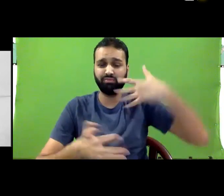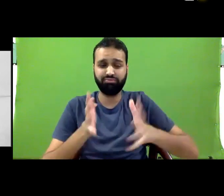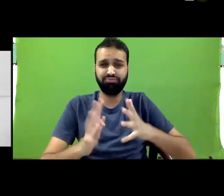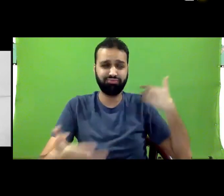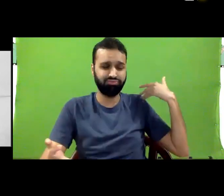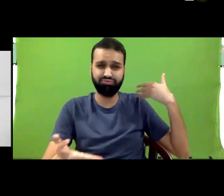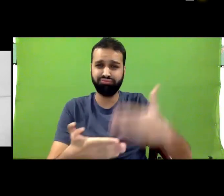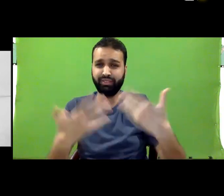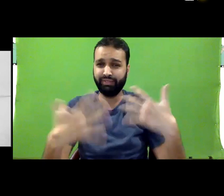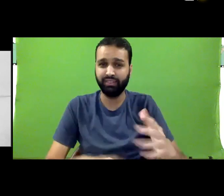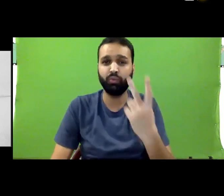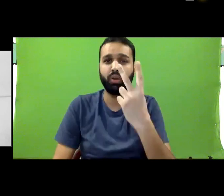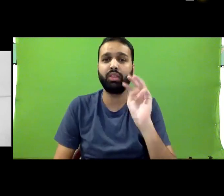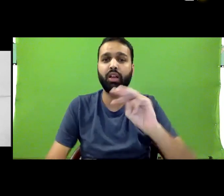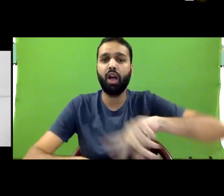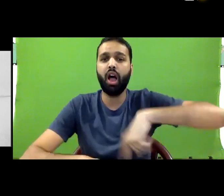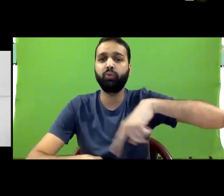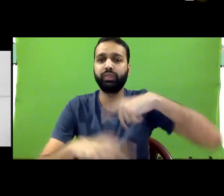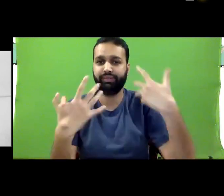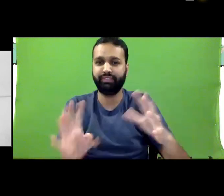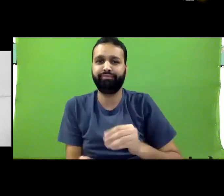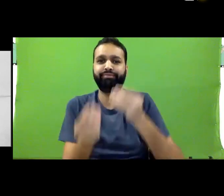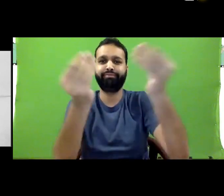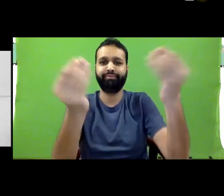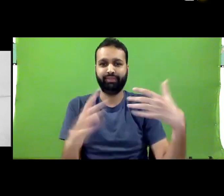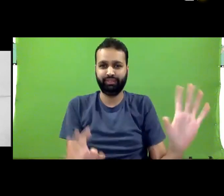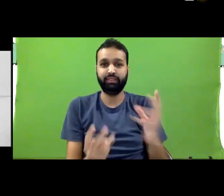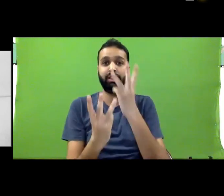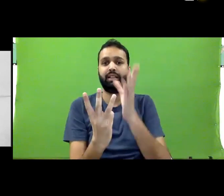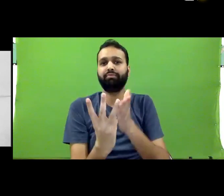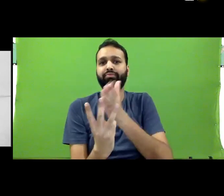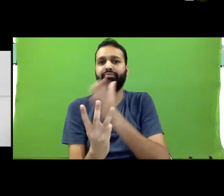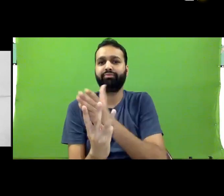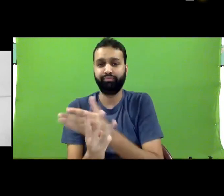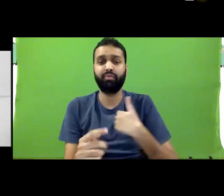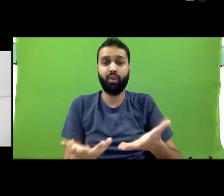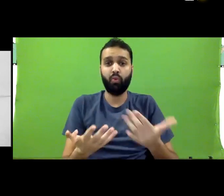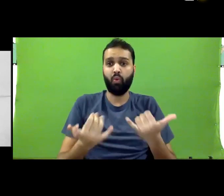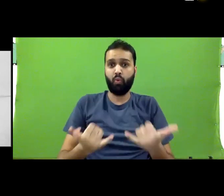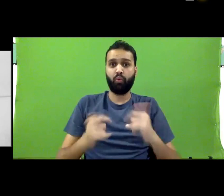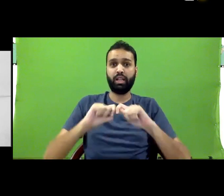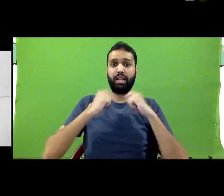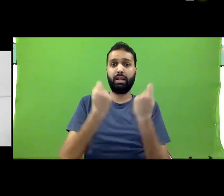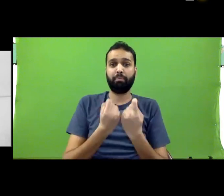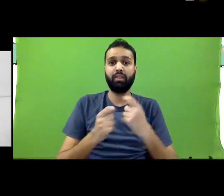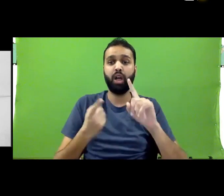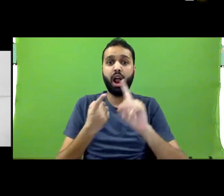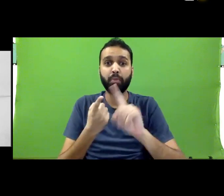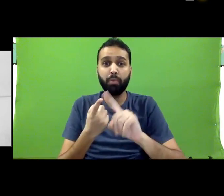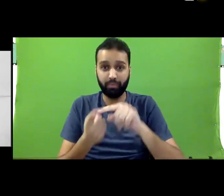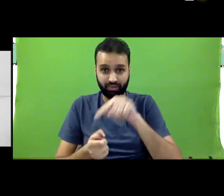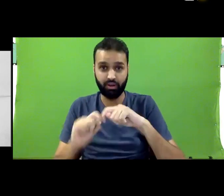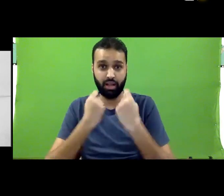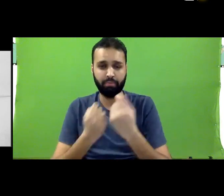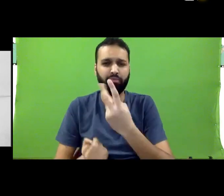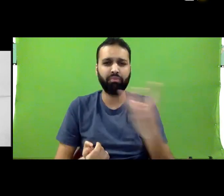given us work. 12 hours worth of content has been, 2,000 hours worth of content has been recorded and sent. And right now